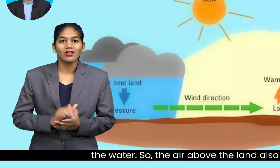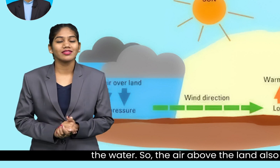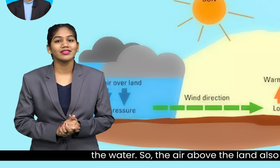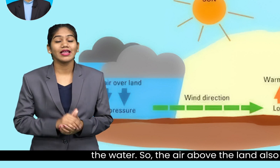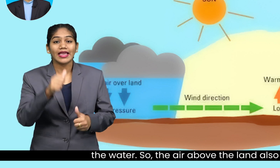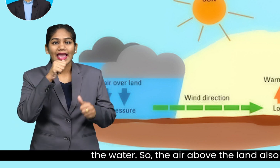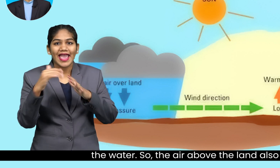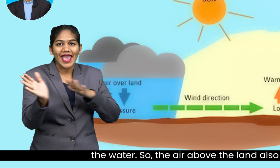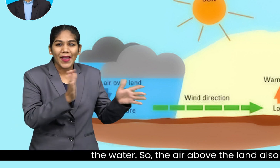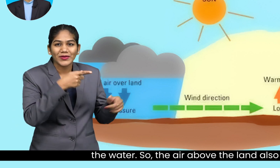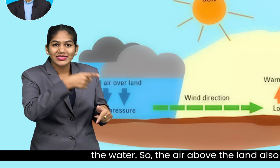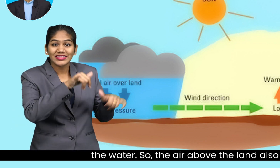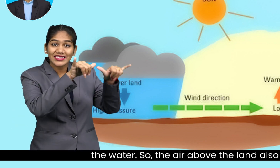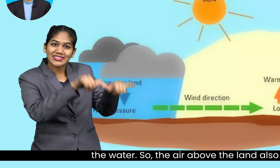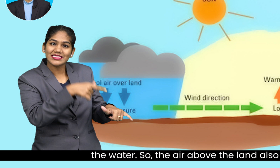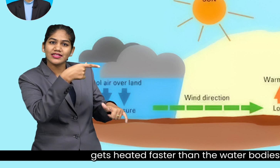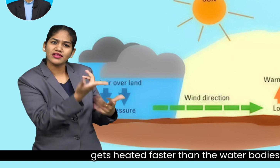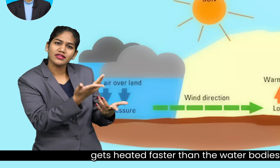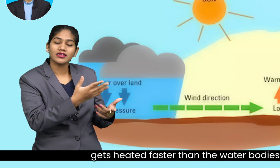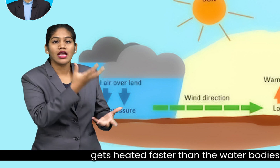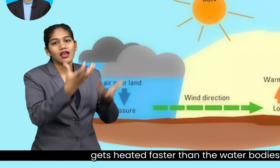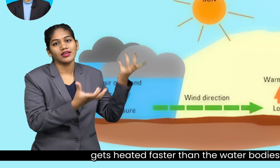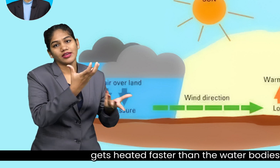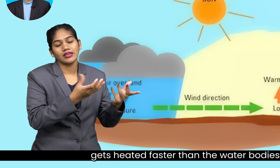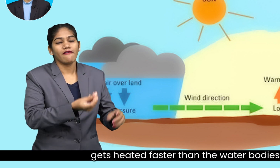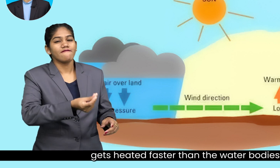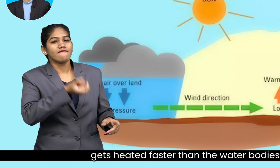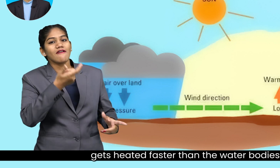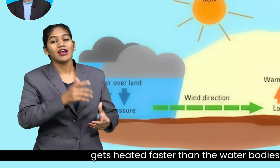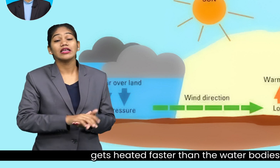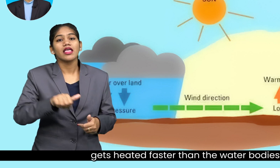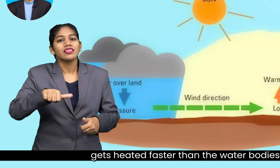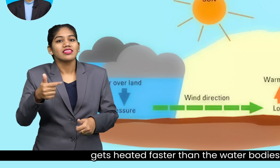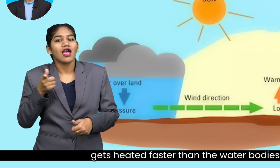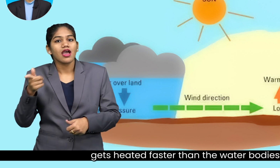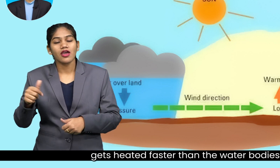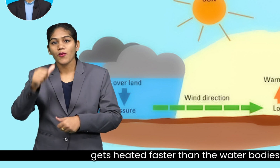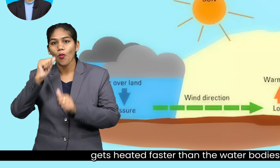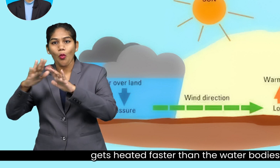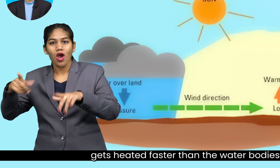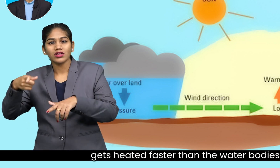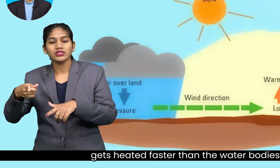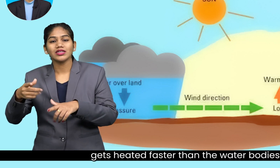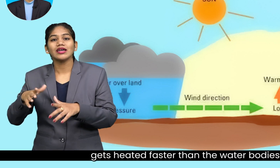So, the air above the land also gets heated faster than the water